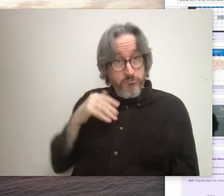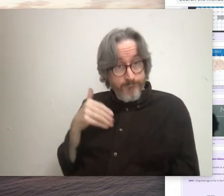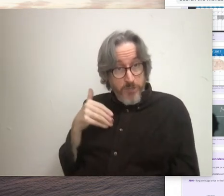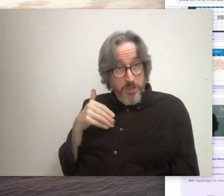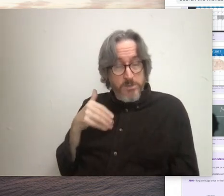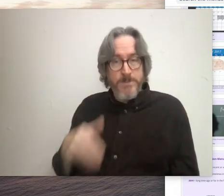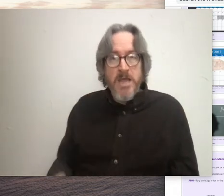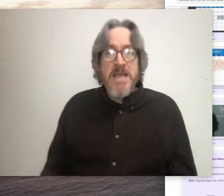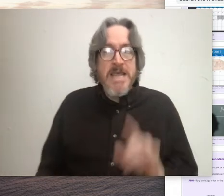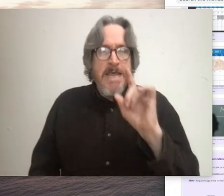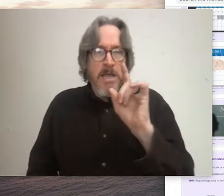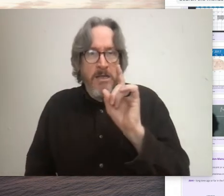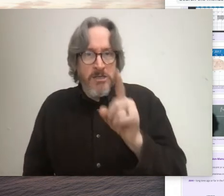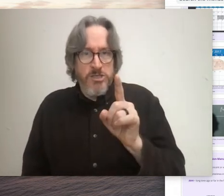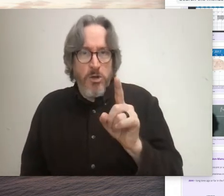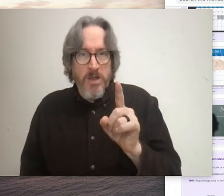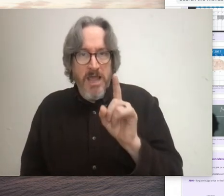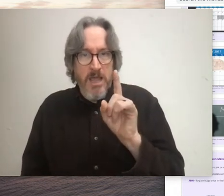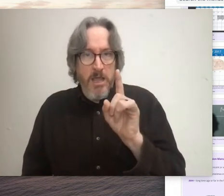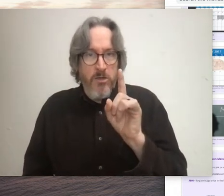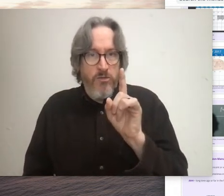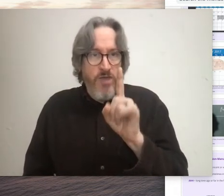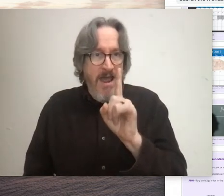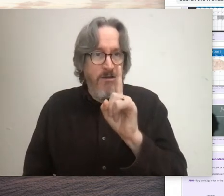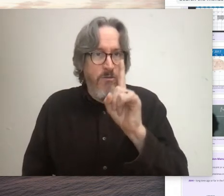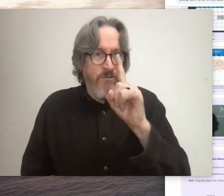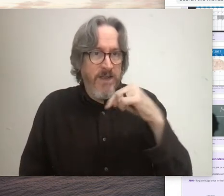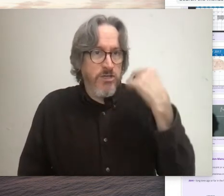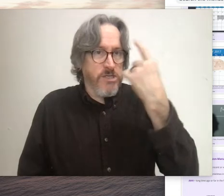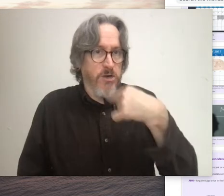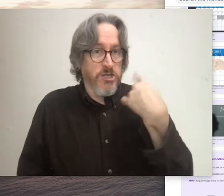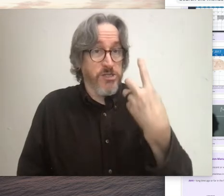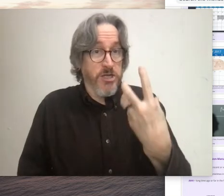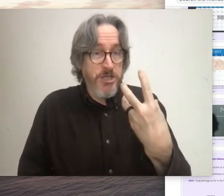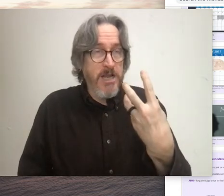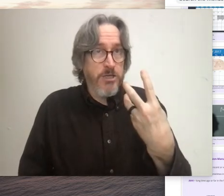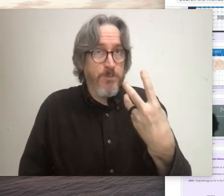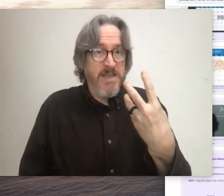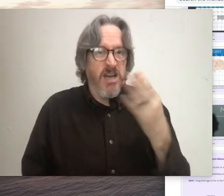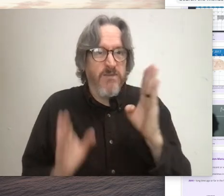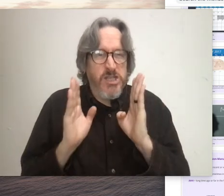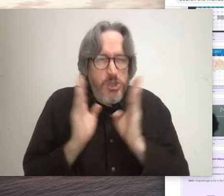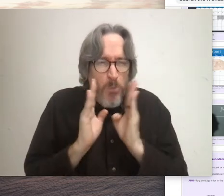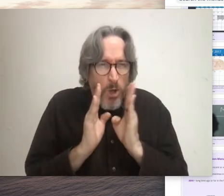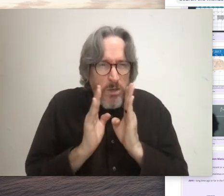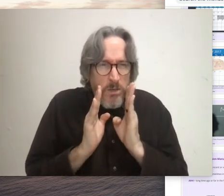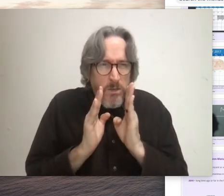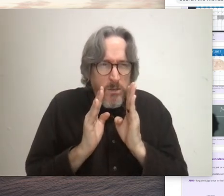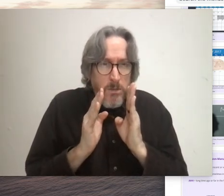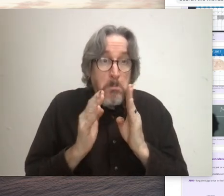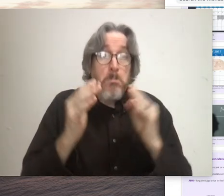close, really close. So that facial expression is going to change based on if it's